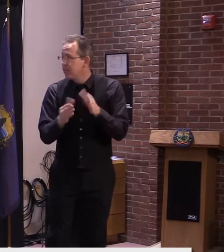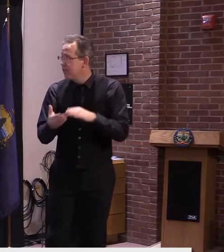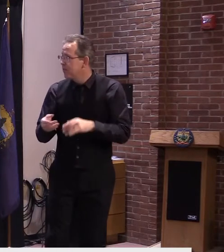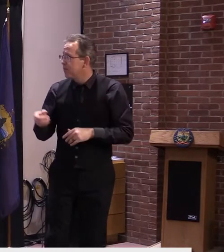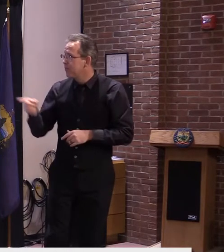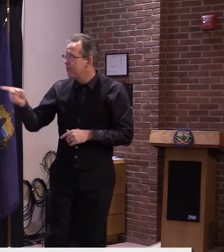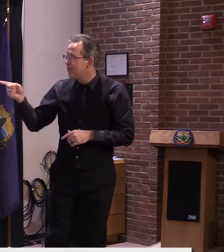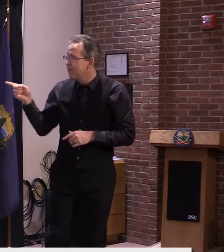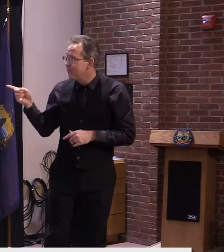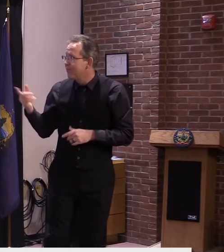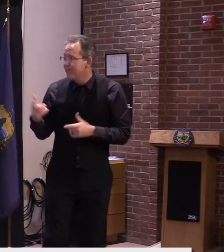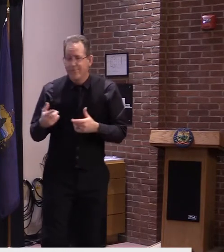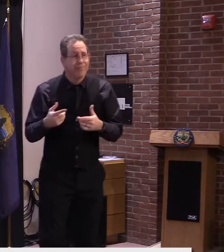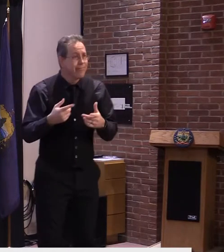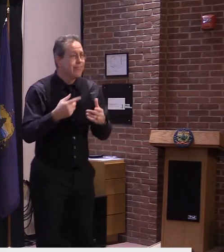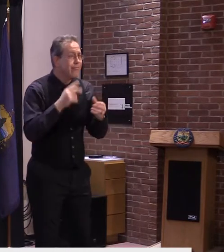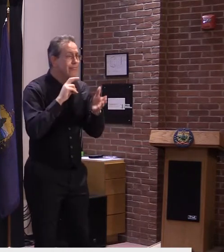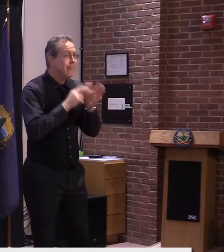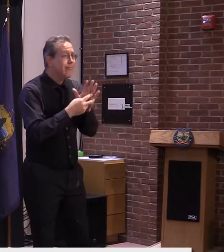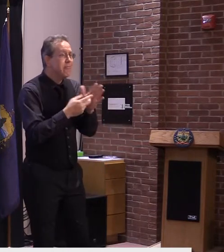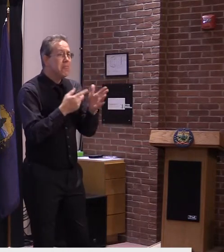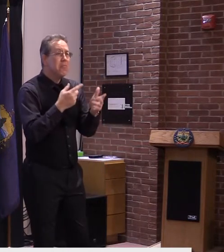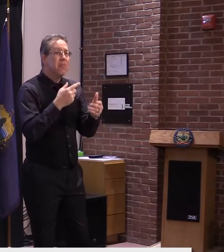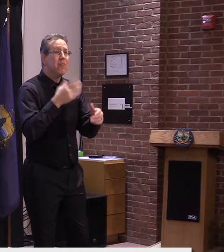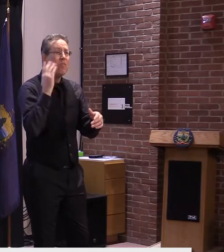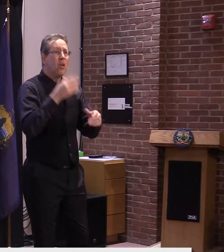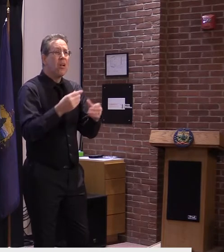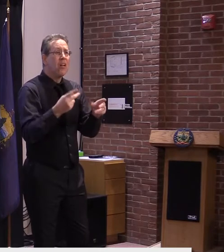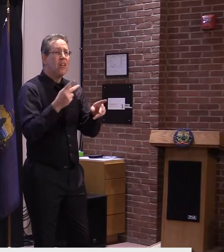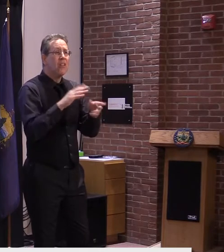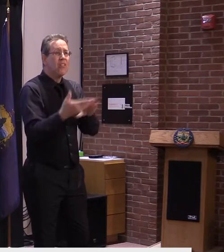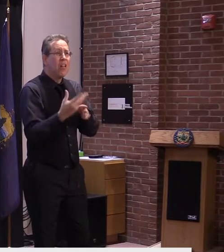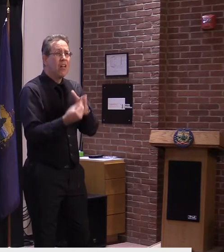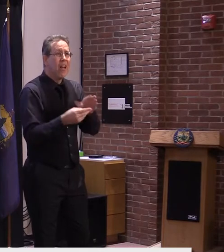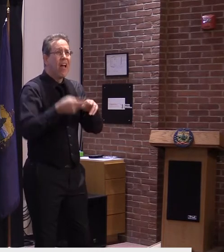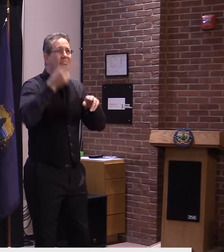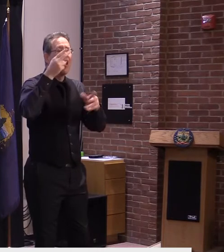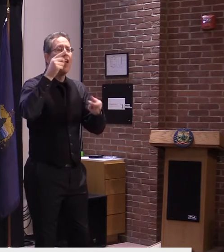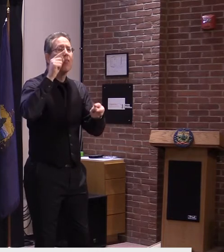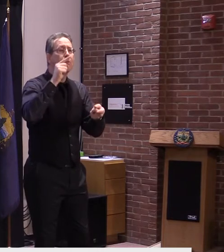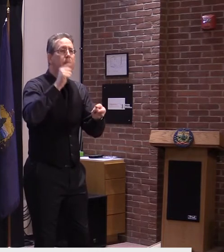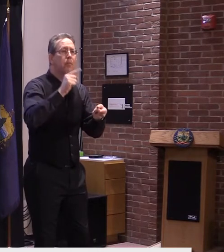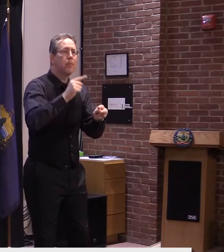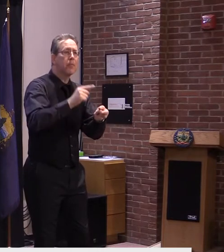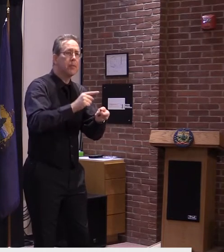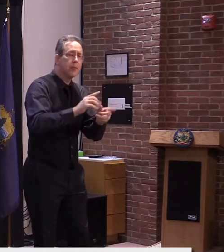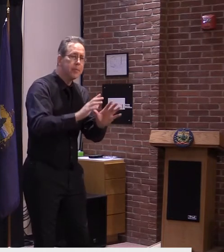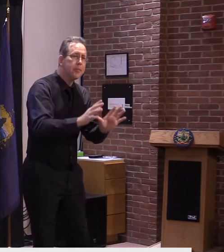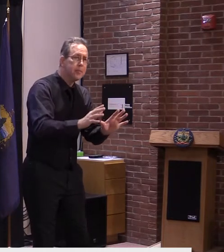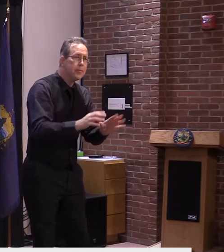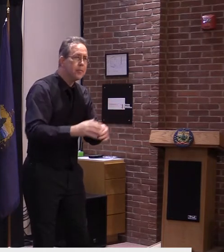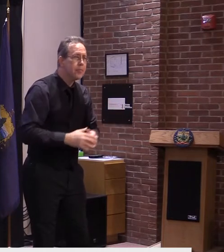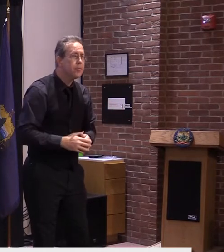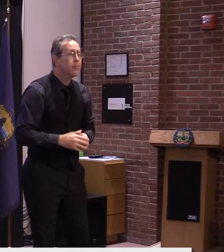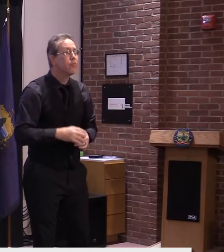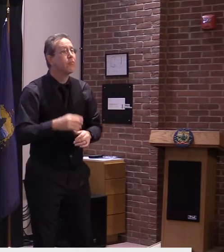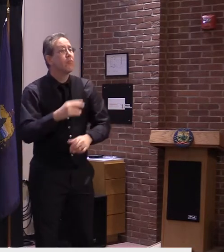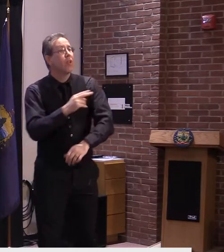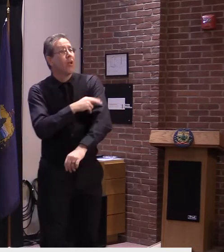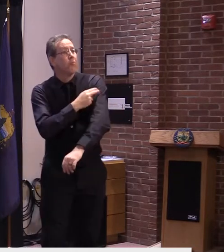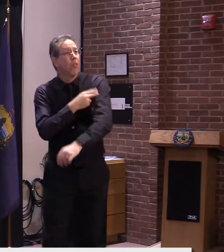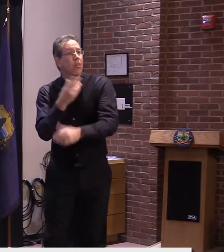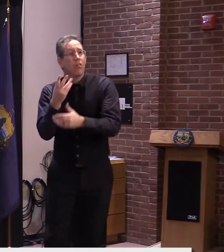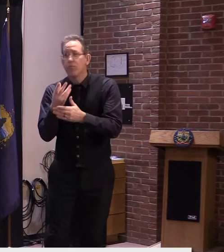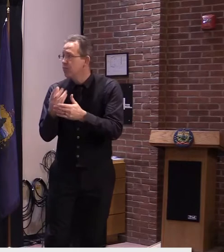slide, improving through the month of February and into March. On the hospitalization front, both our admissions, our